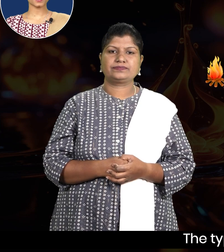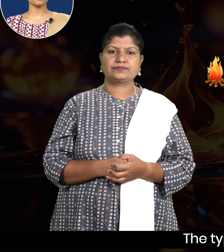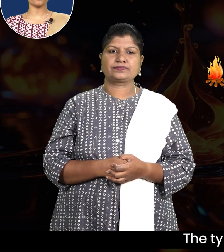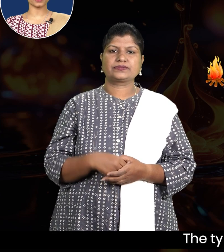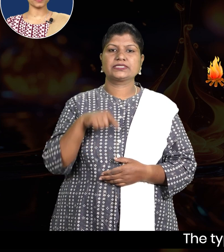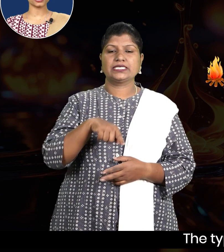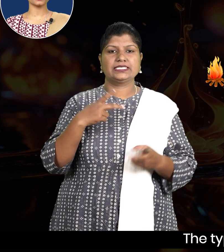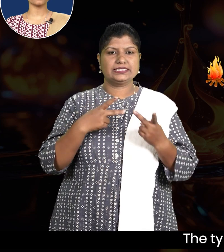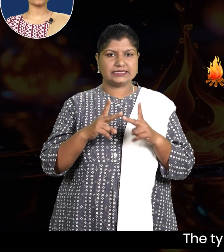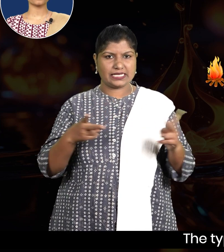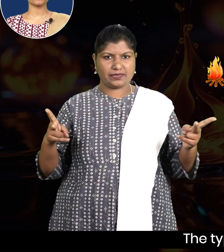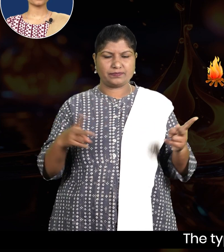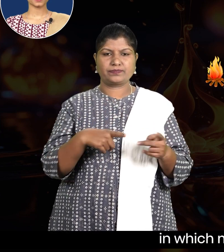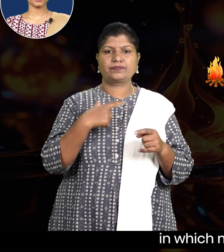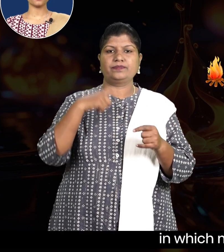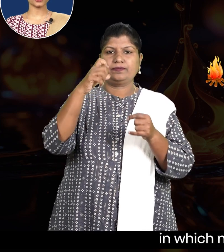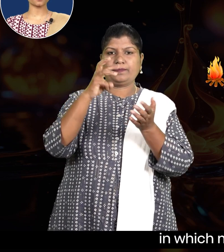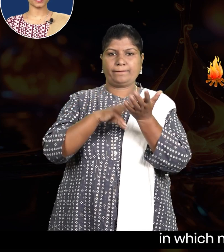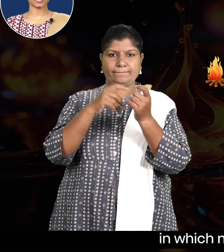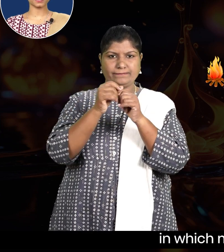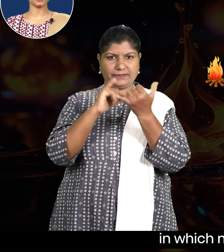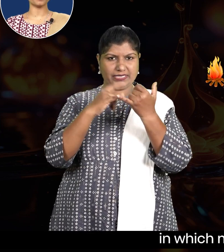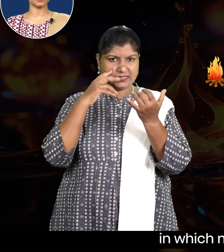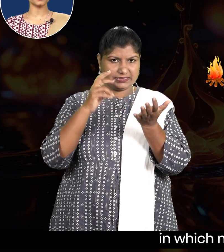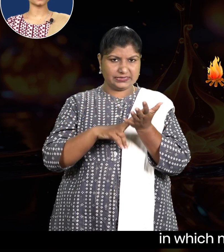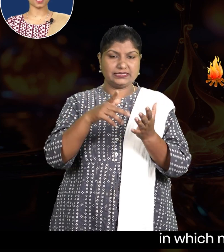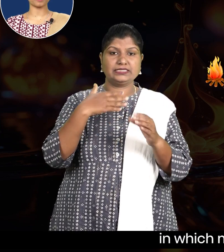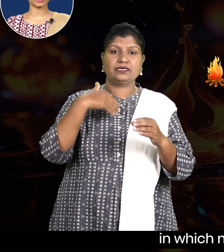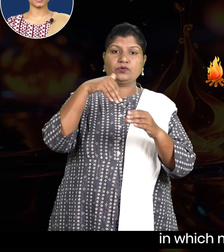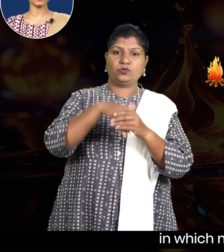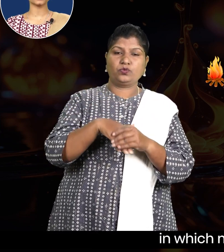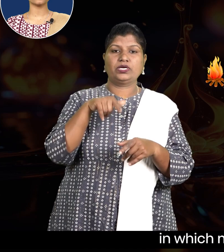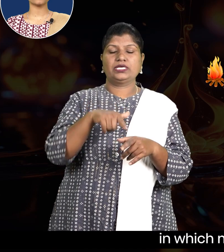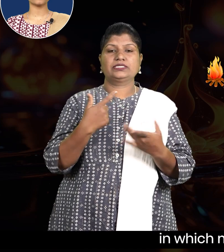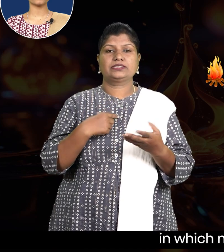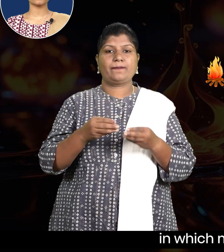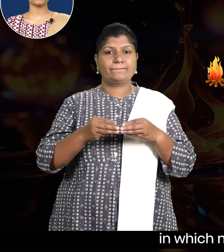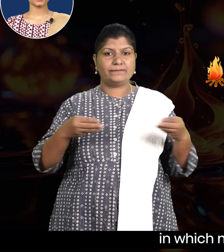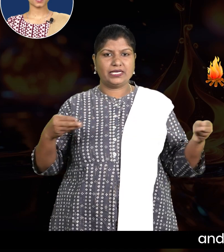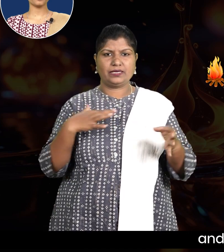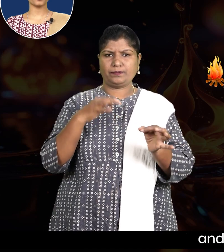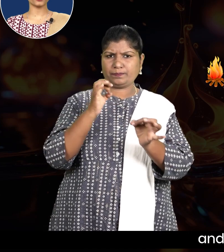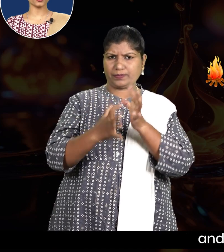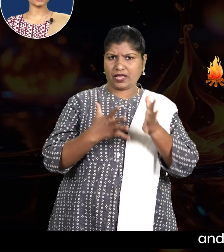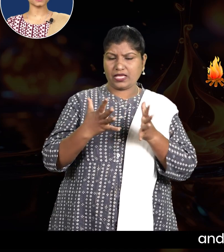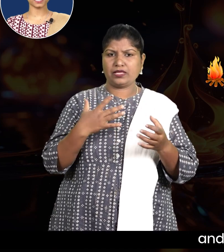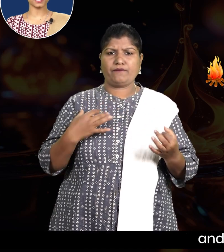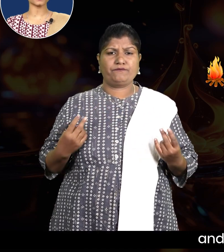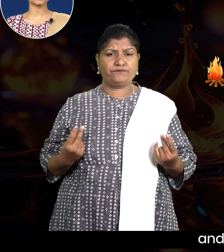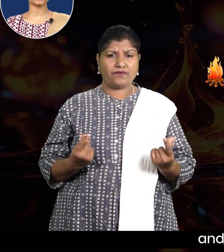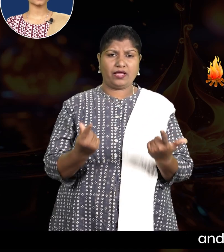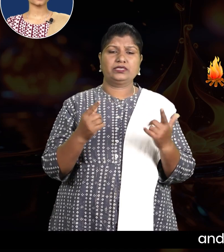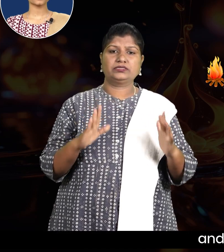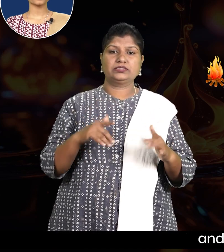The type of combustion in which material burns rapidly and produces